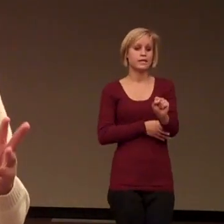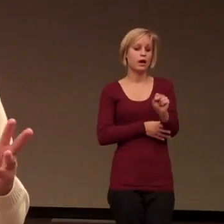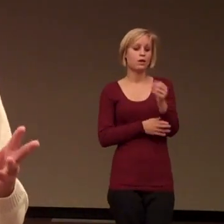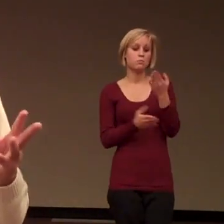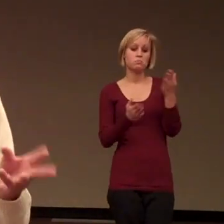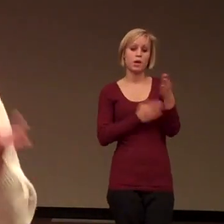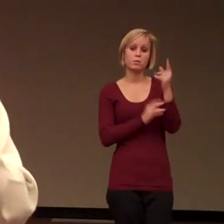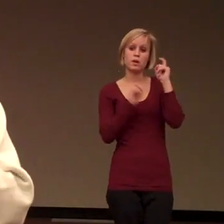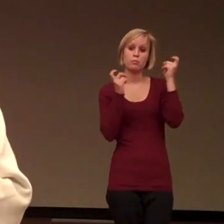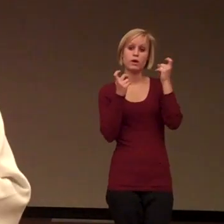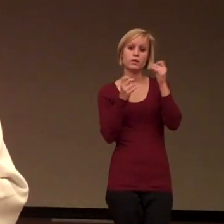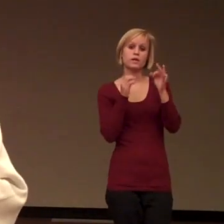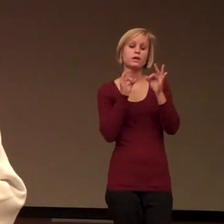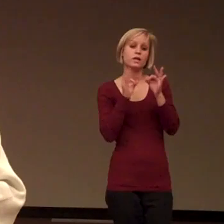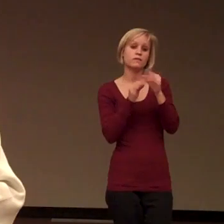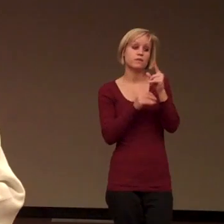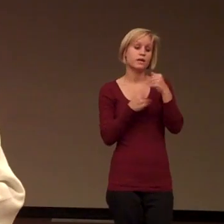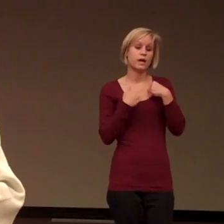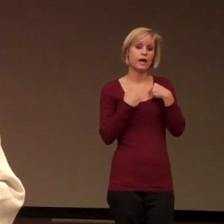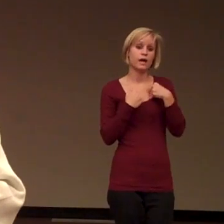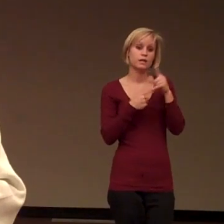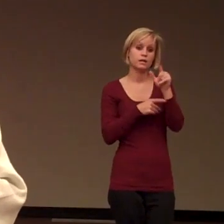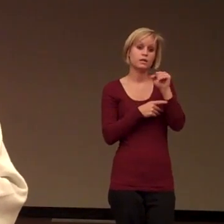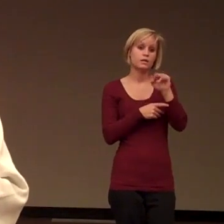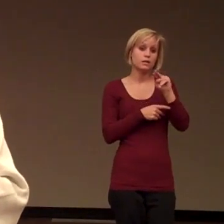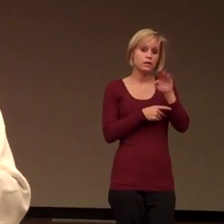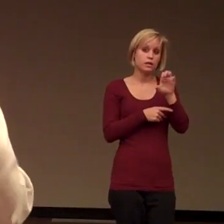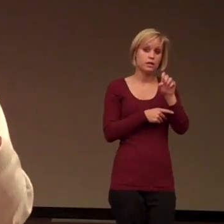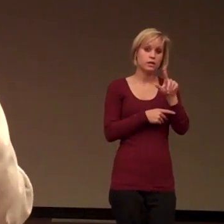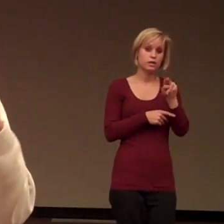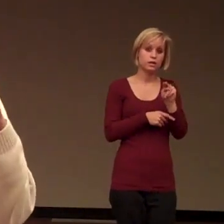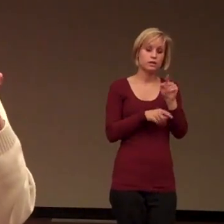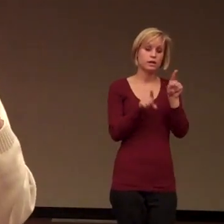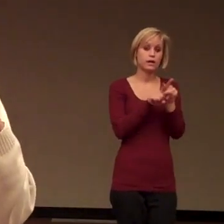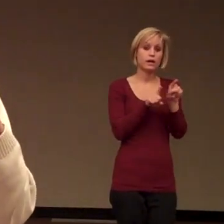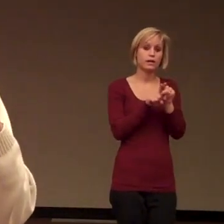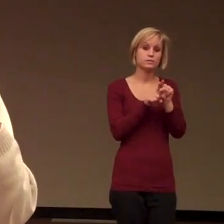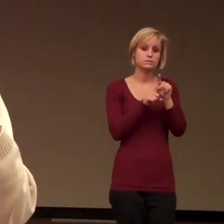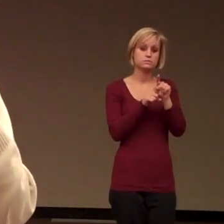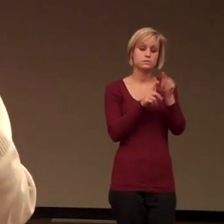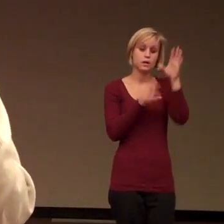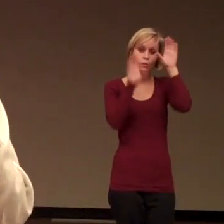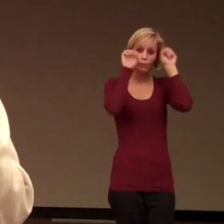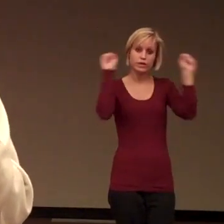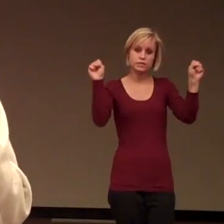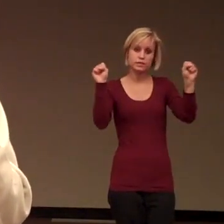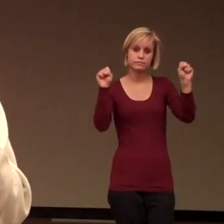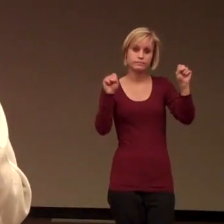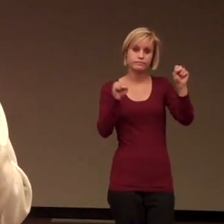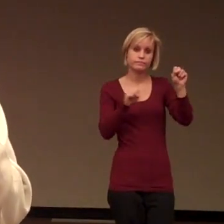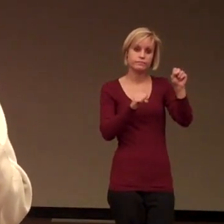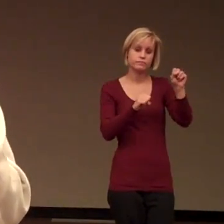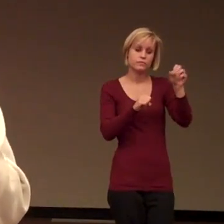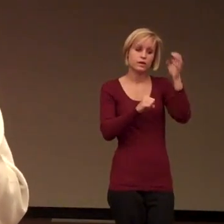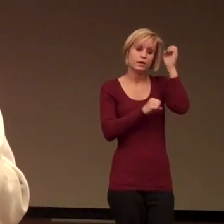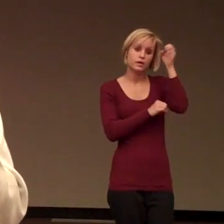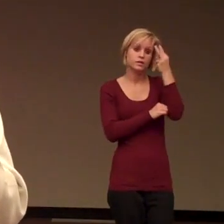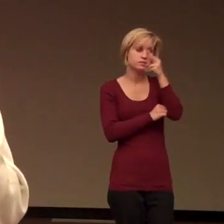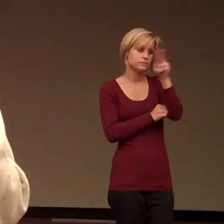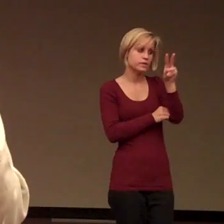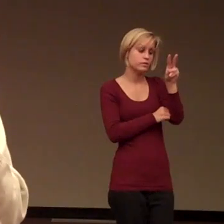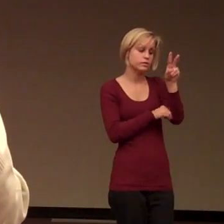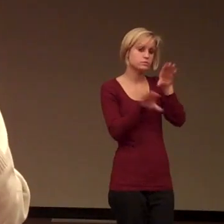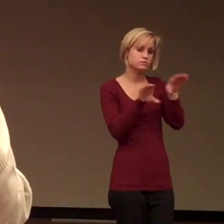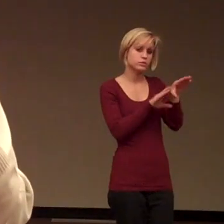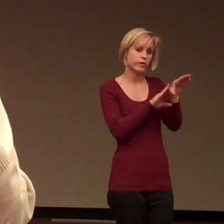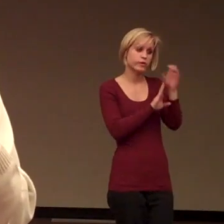won had they had a Lincoln as a president. That's how, you know, his conceptual view of how to do his